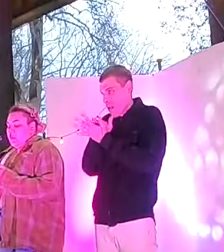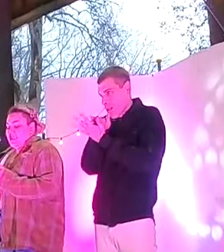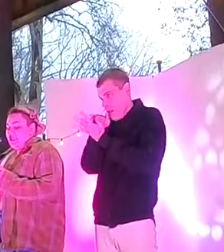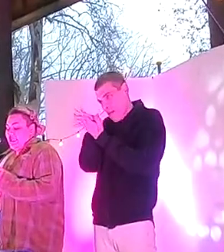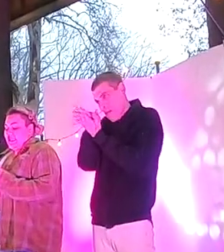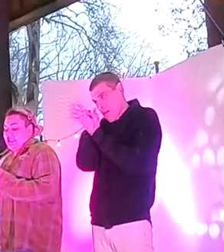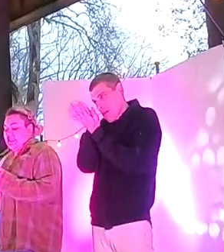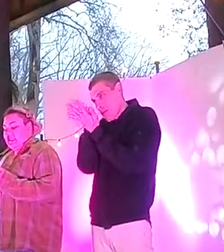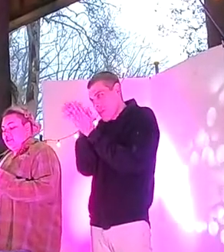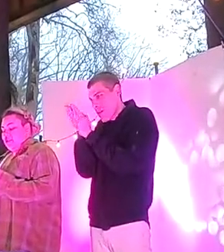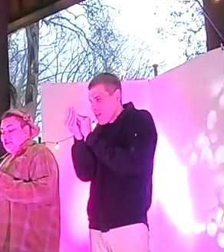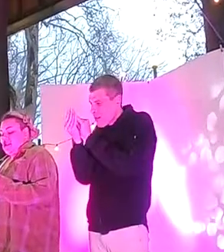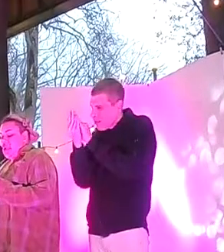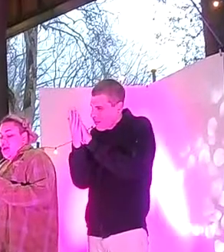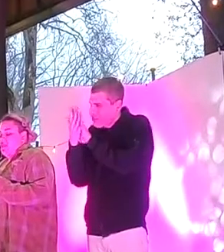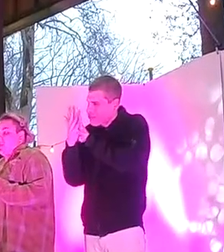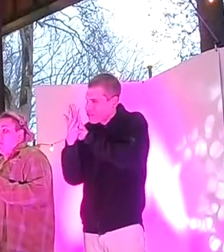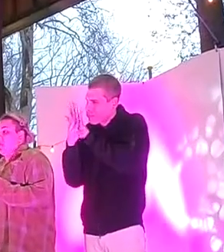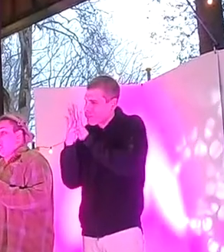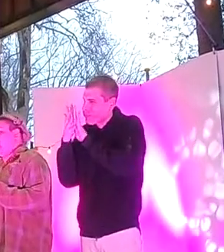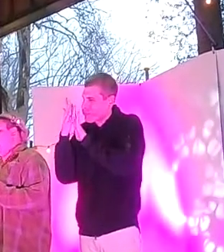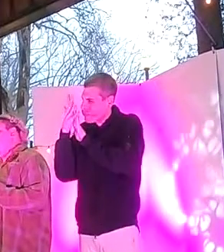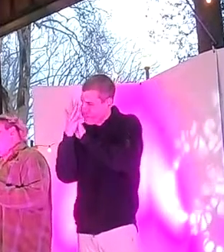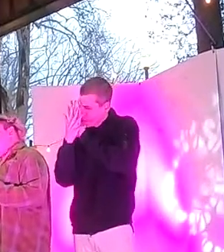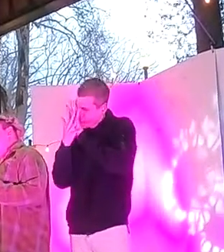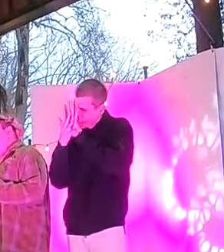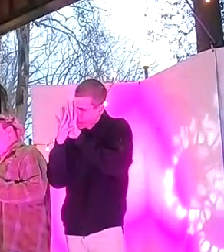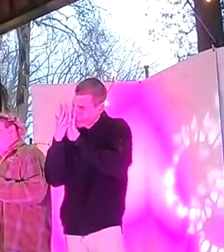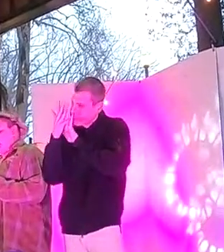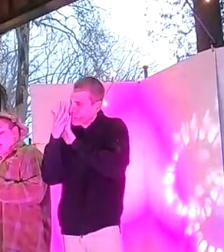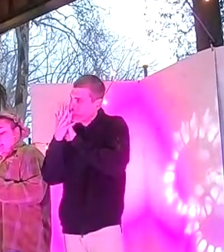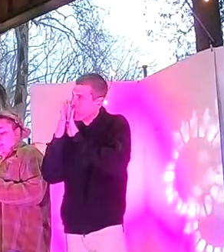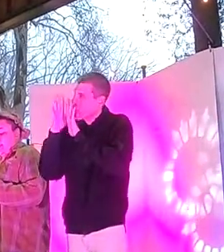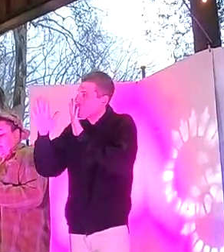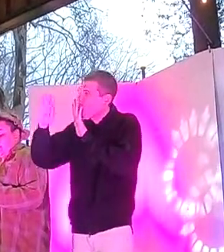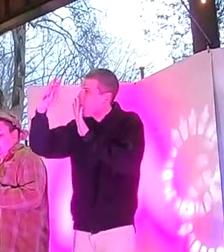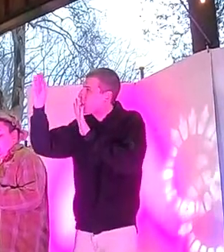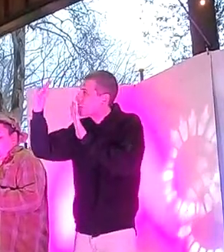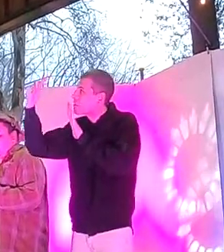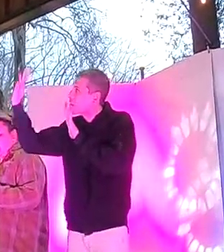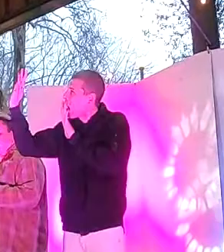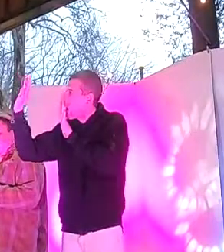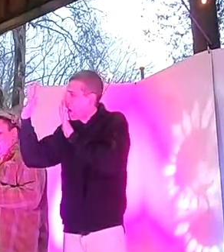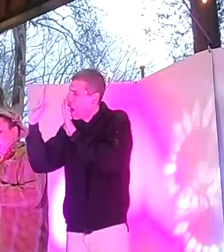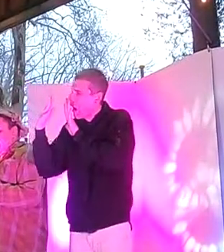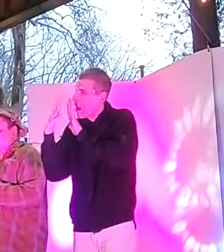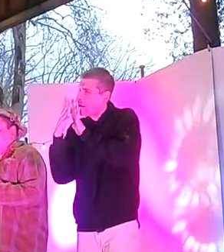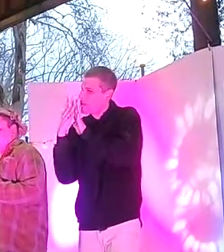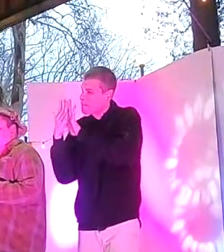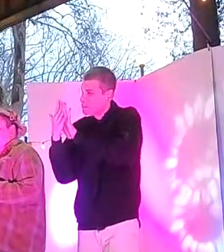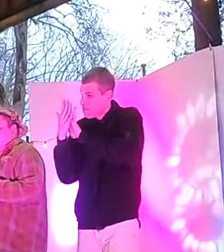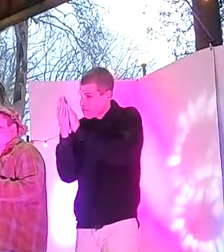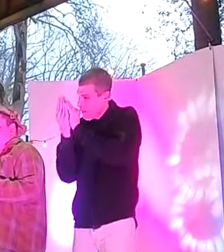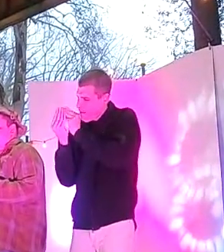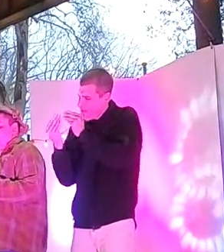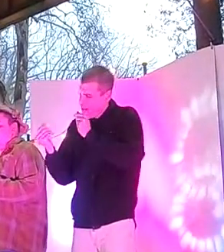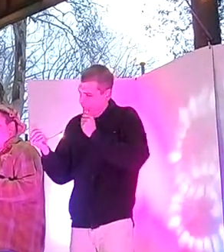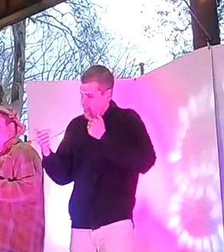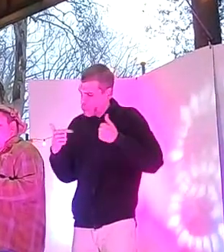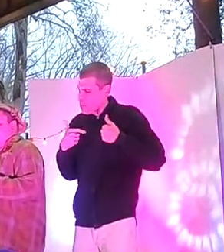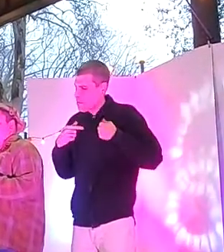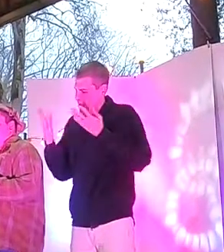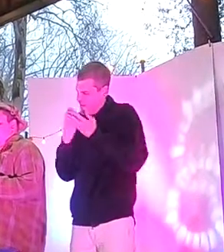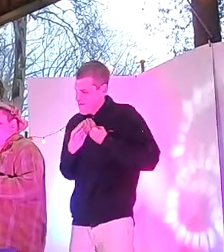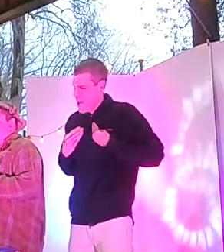I can only see the slivers of your sky-colored skin? Fade into me, soft